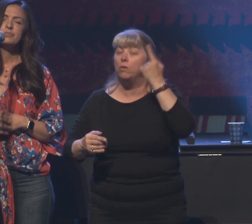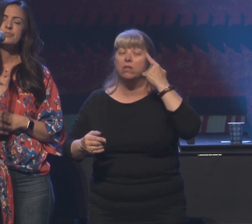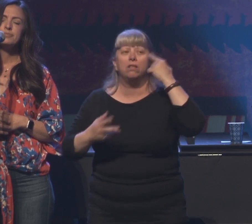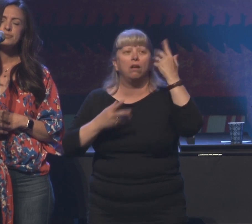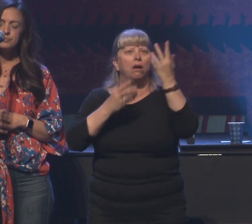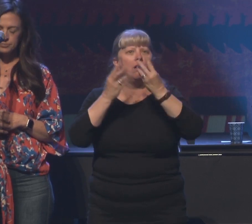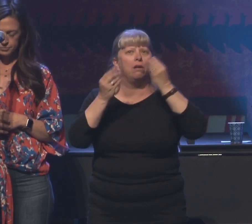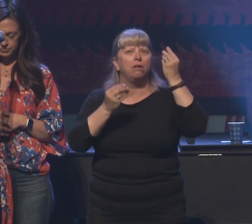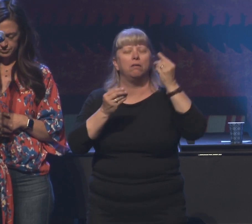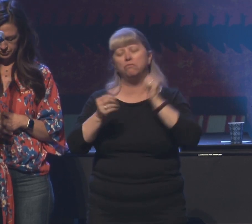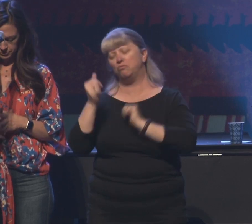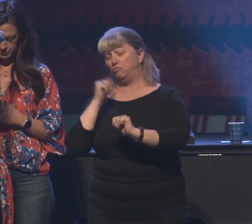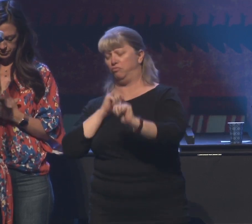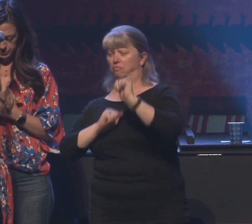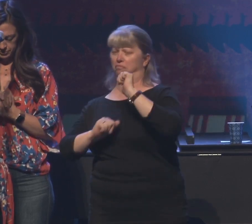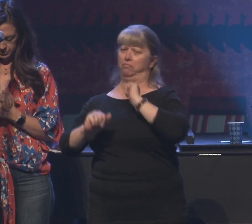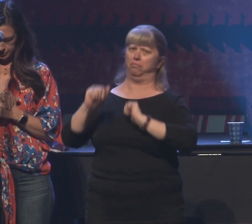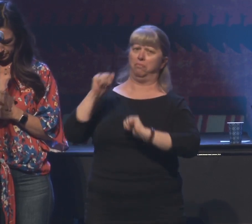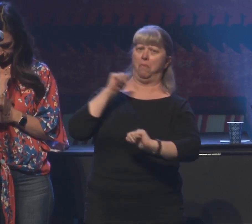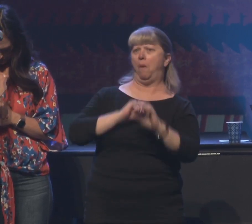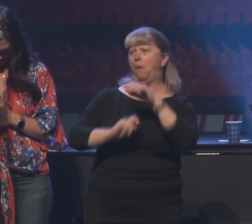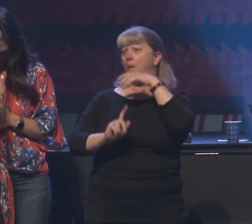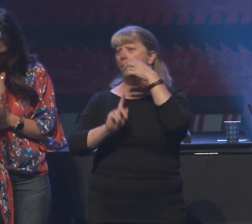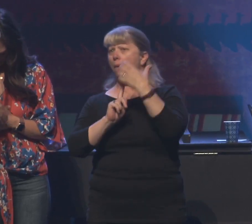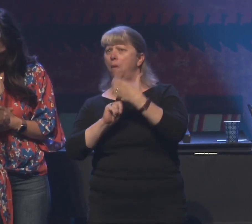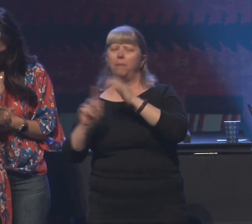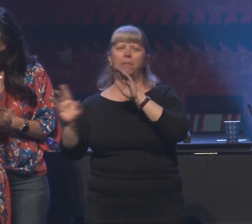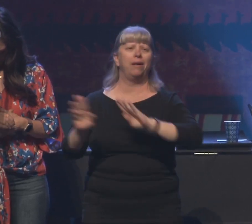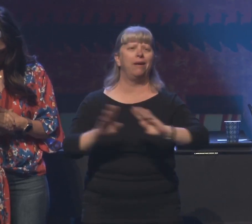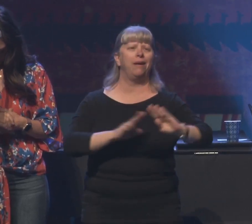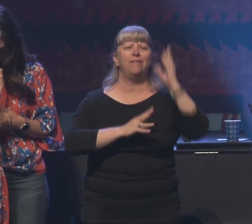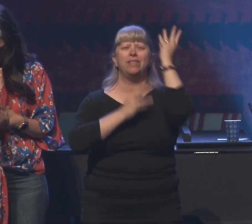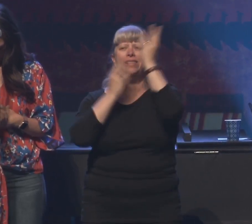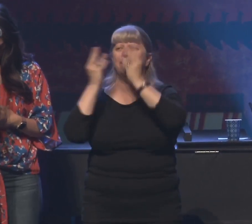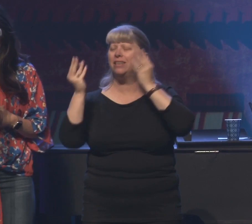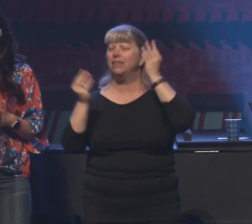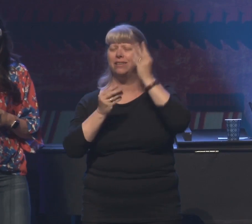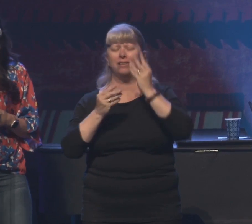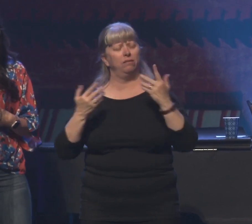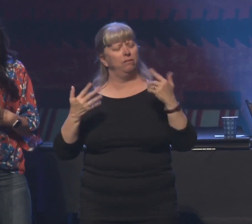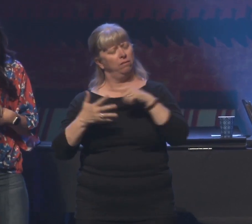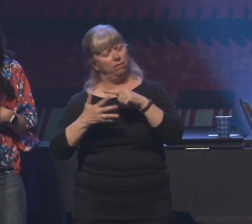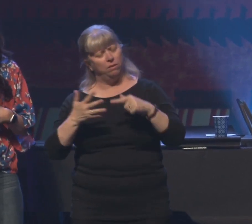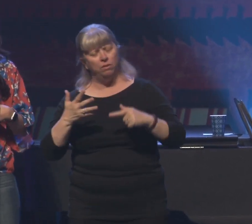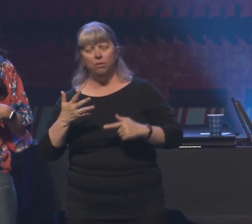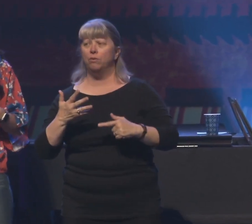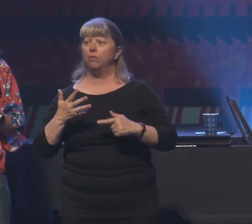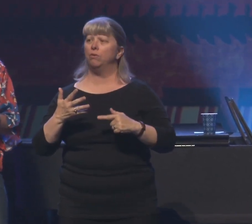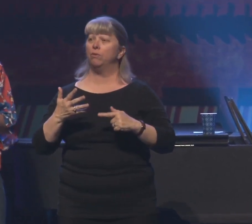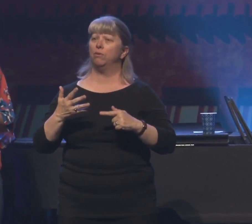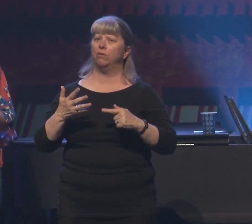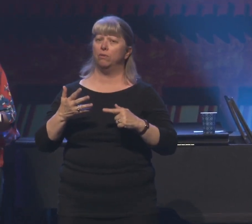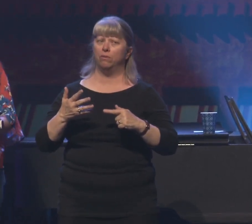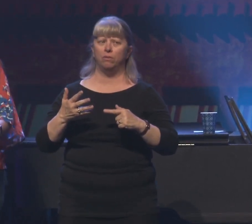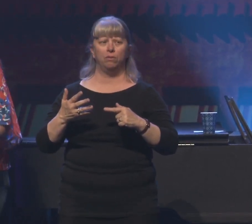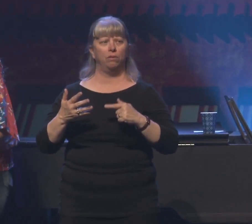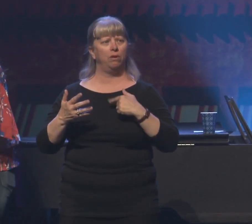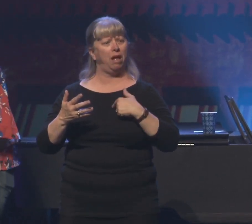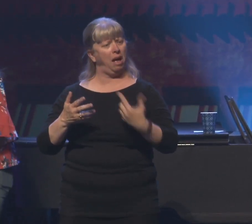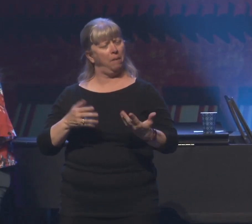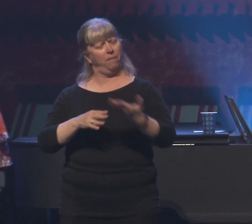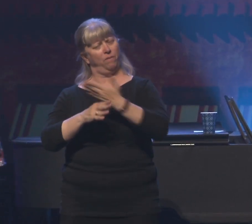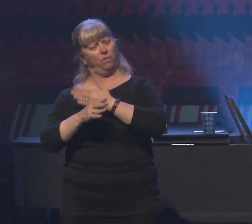up in performance. Maybe you've been caught up in behavior and thinking, gosh, these things that I've been a part